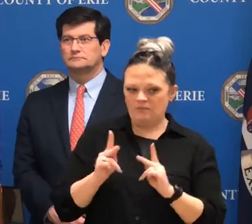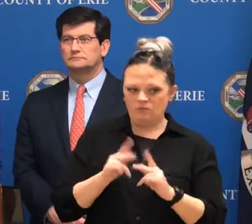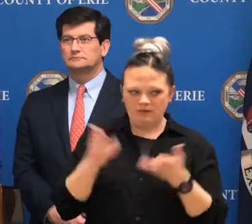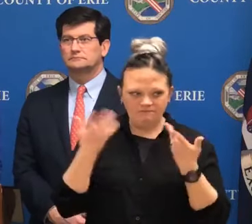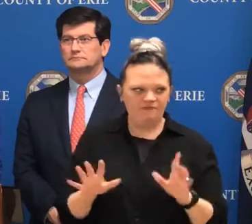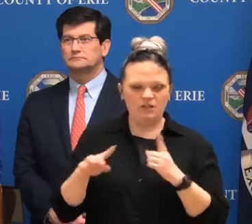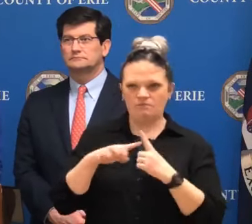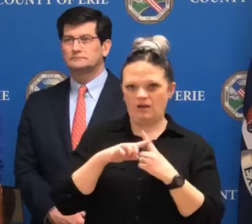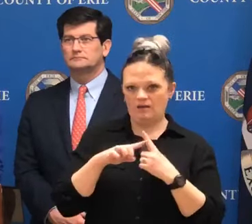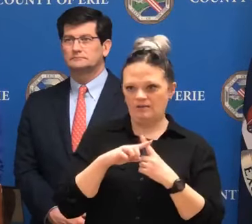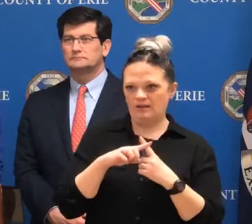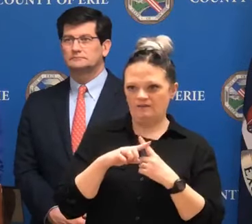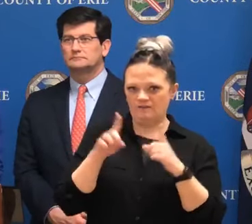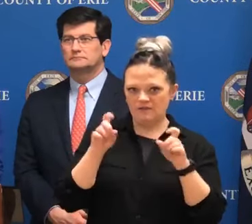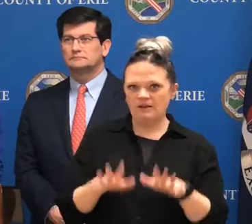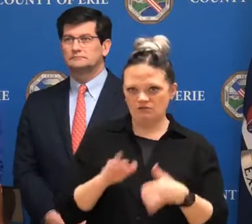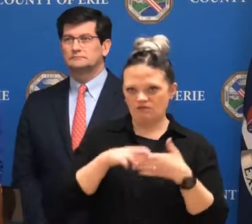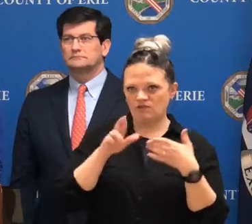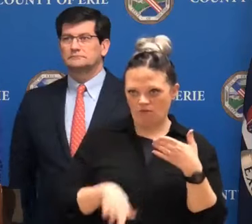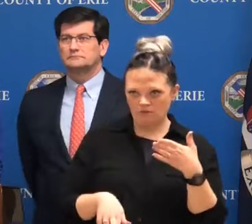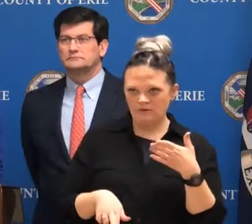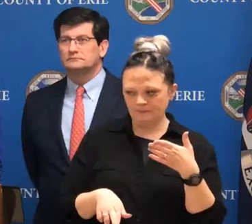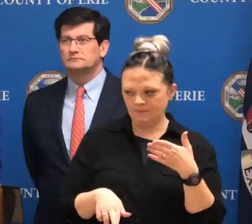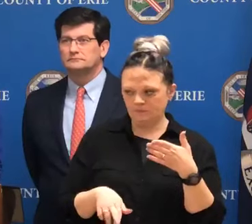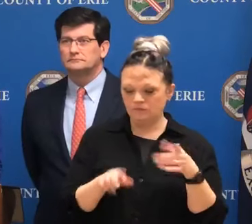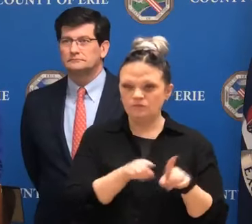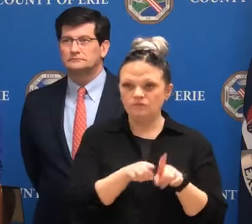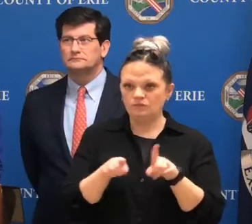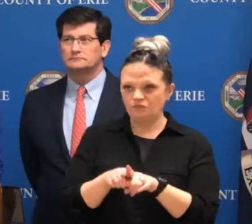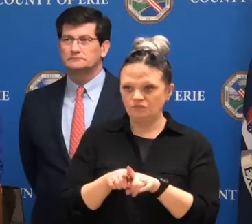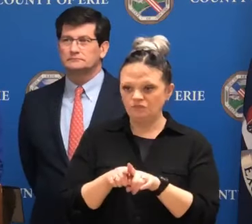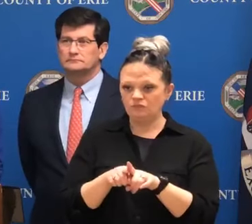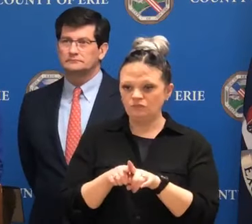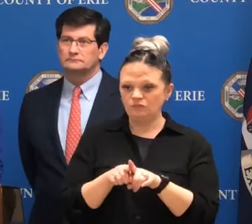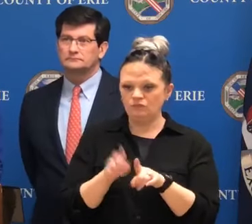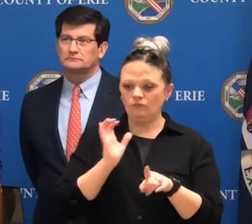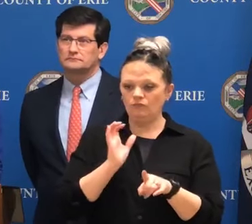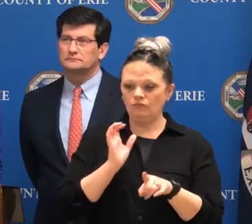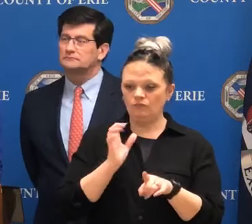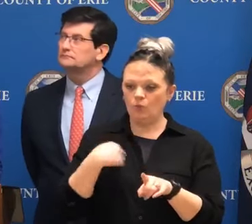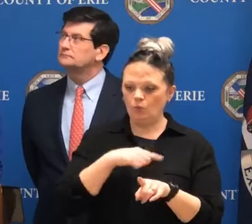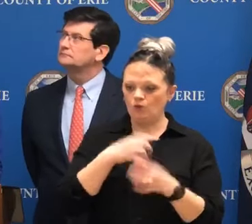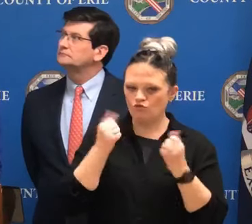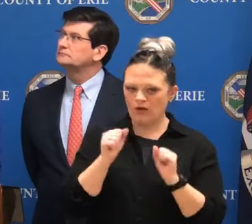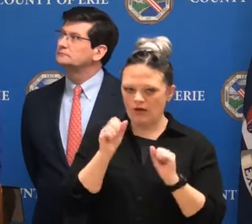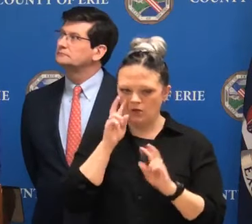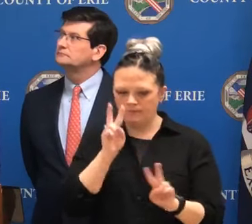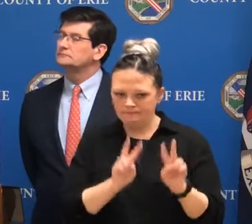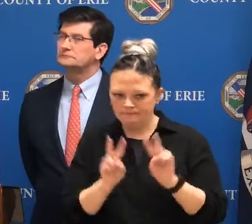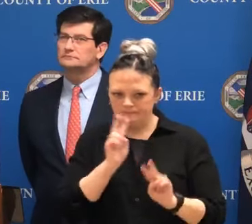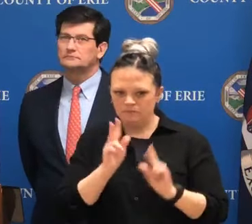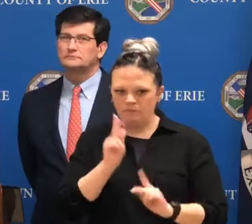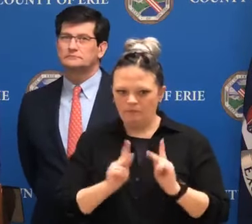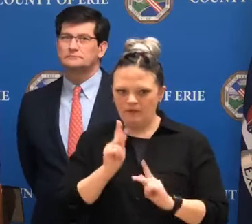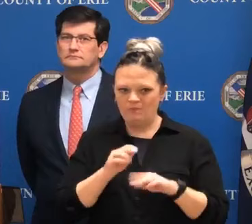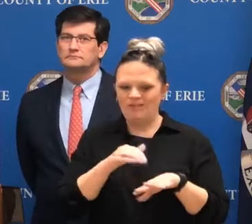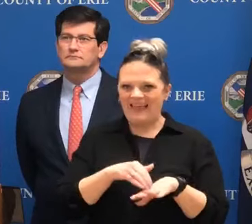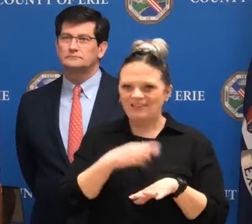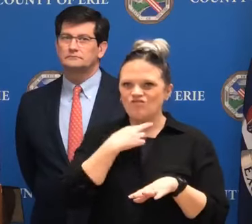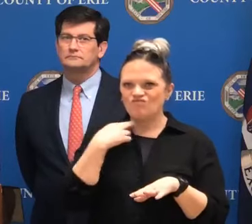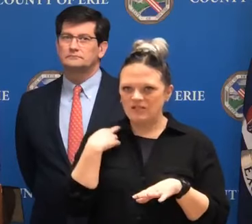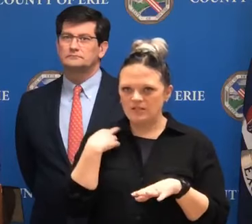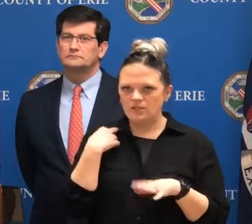positive COVID-19 test result. Also, we are trying to monitor people who are at risk of